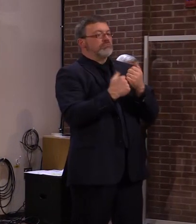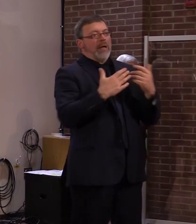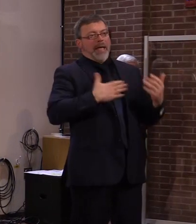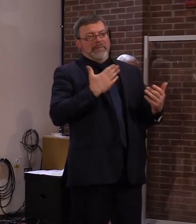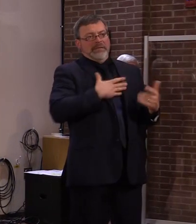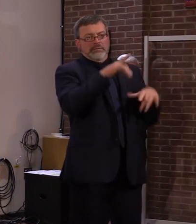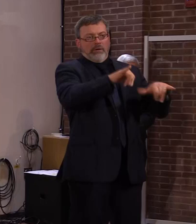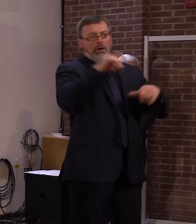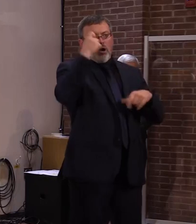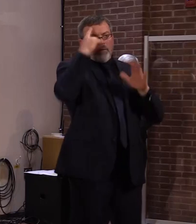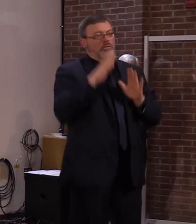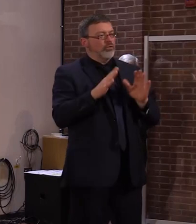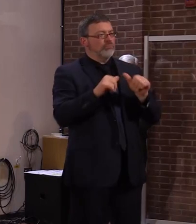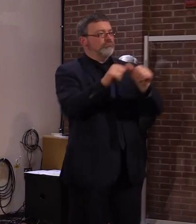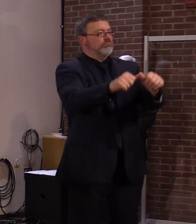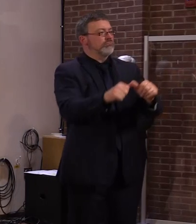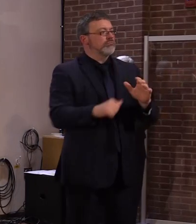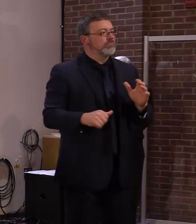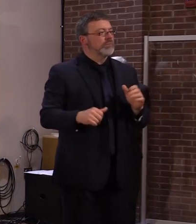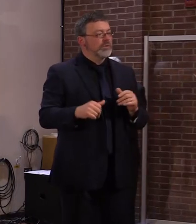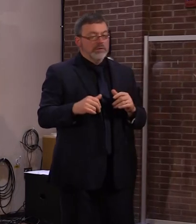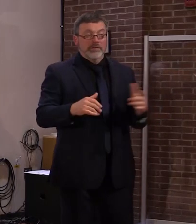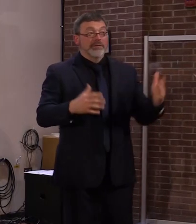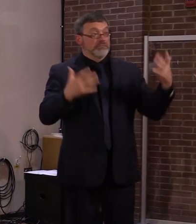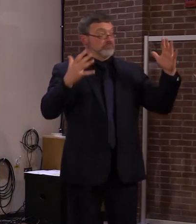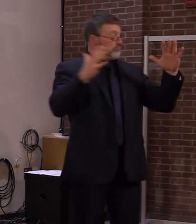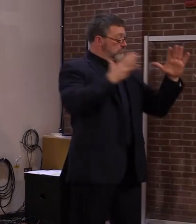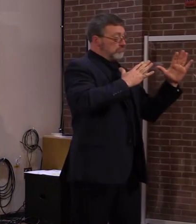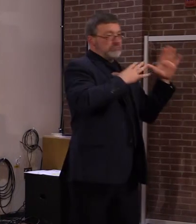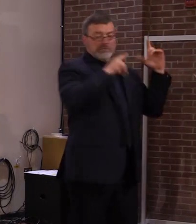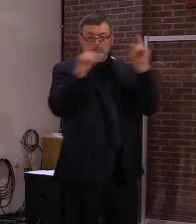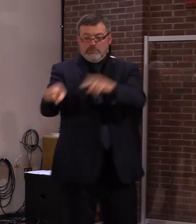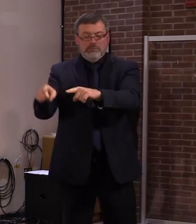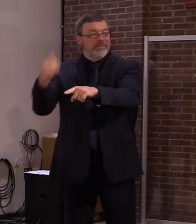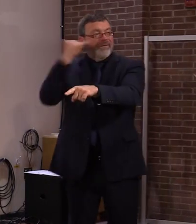All right, we'll move now to the phone, starting with Lisa Rathke, the Associated Press.